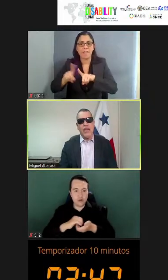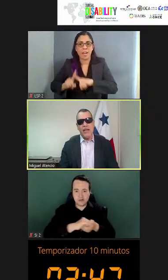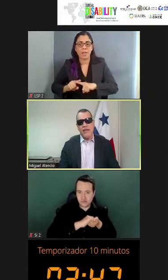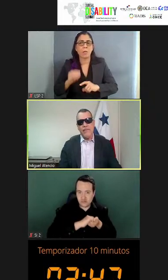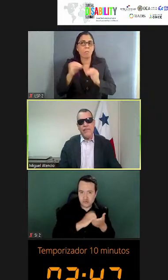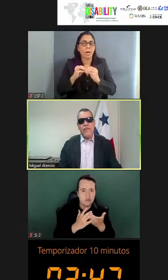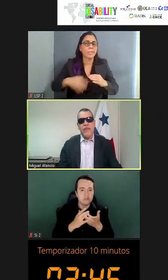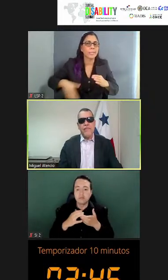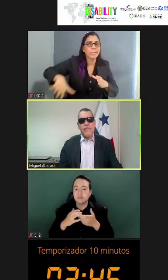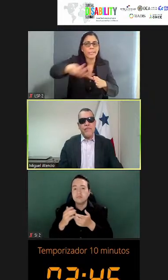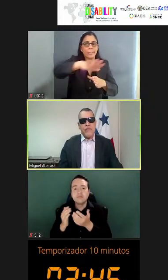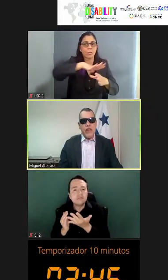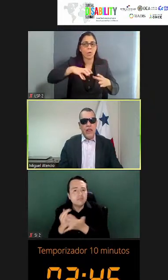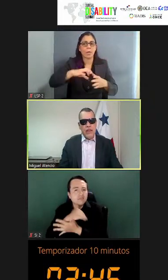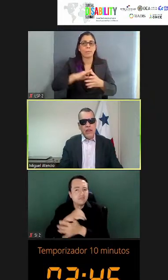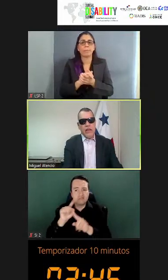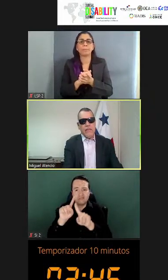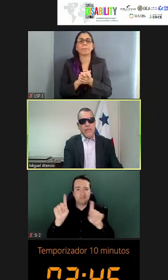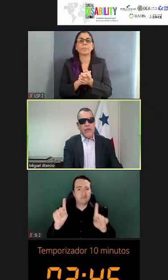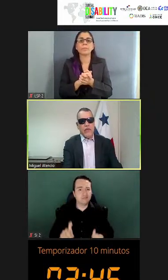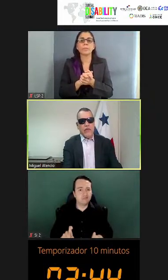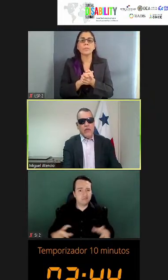body that is multi-sectoral